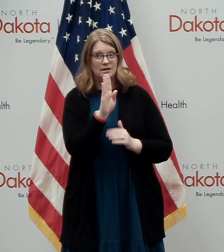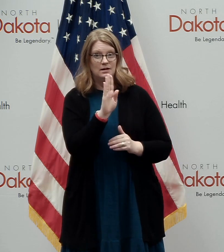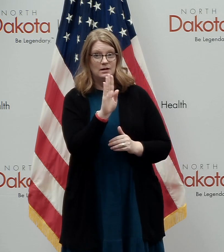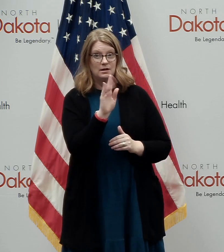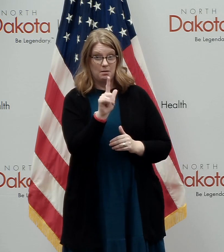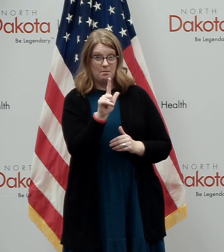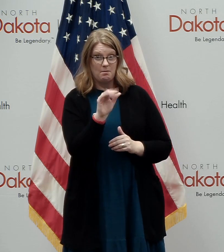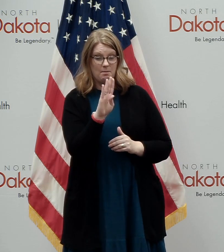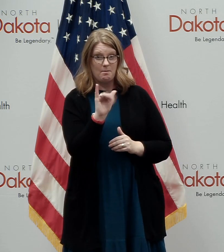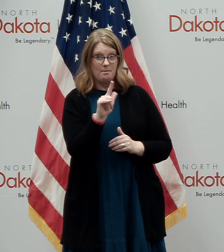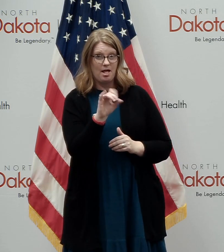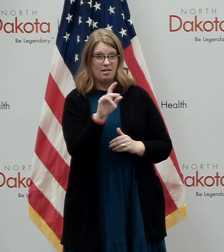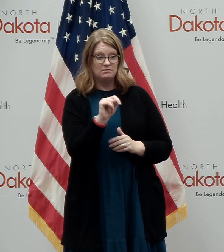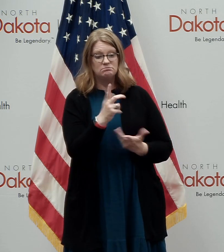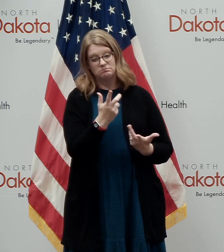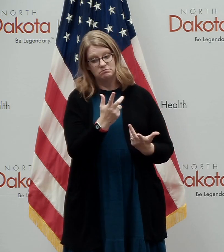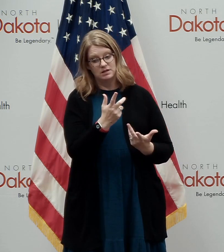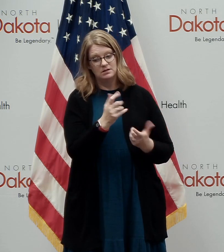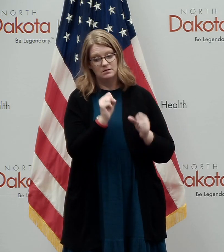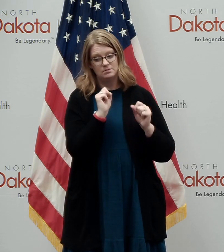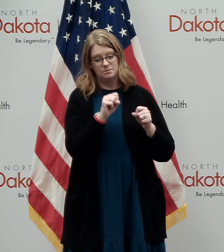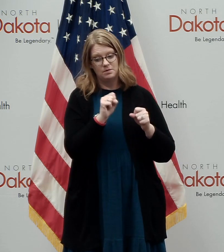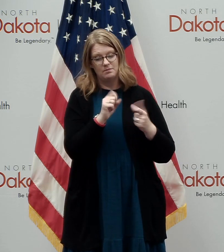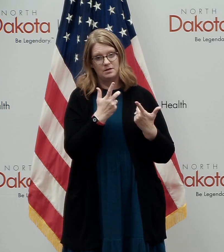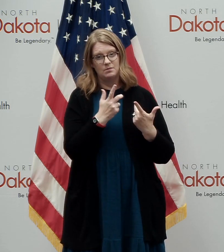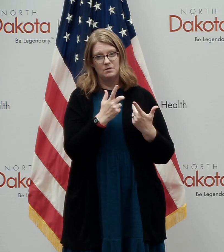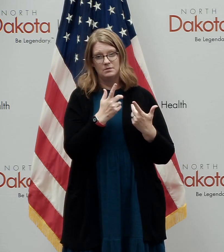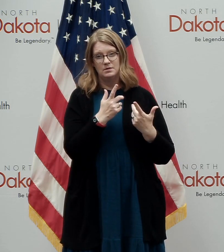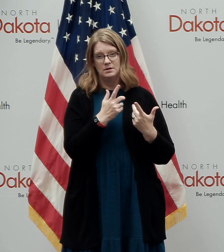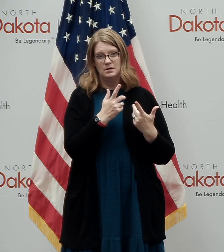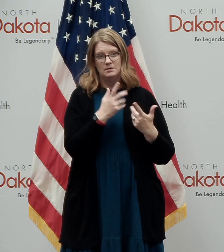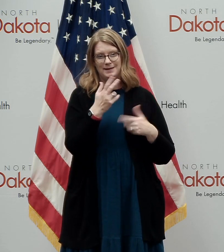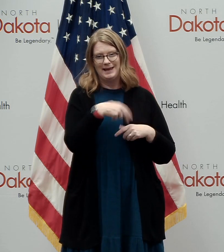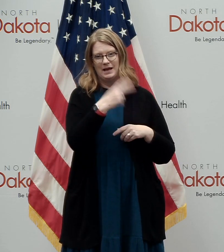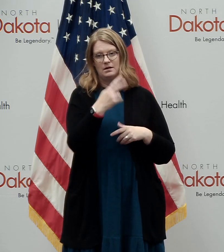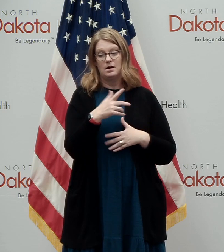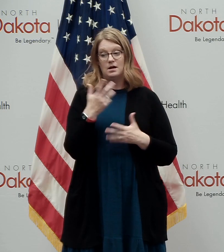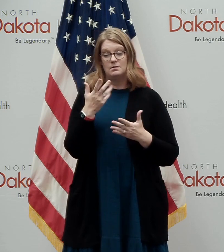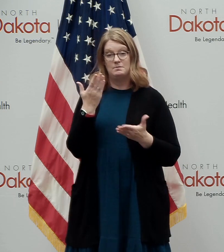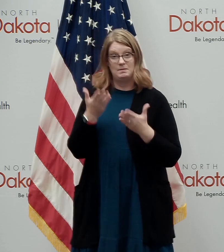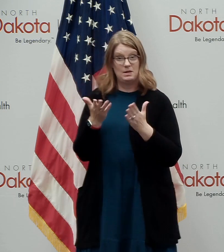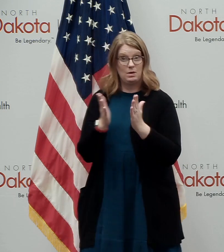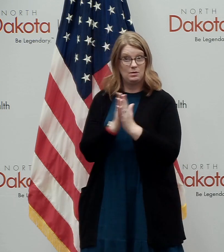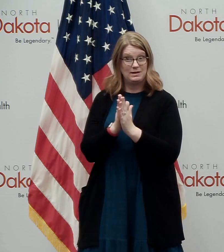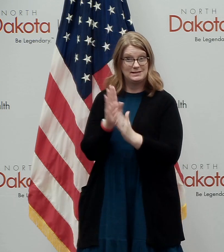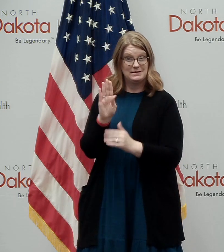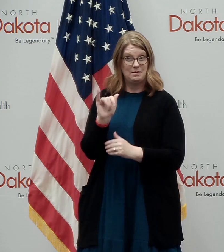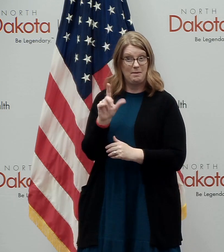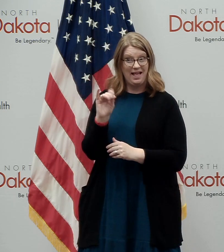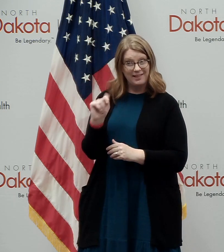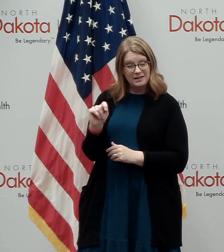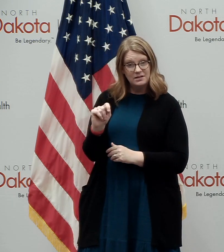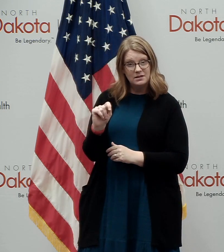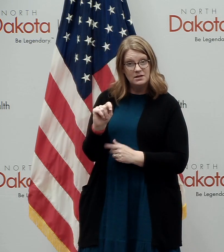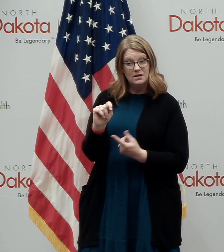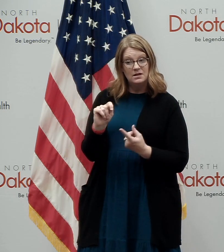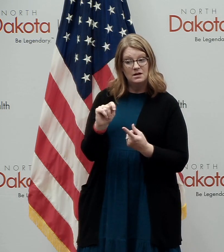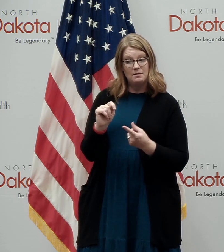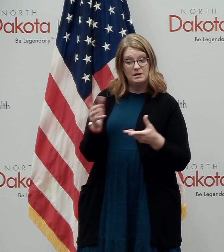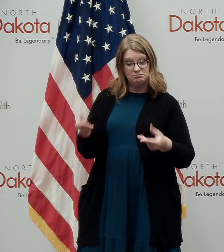probably is going to be higher. And also, just because they've requested a ballot, they might actually choose